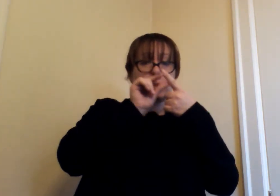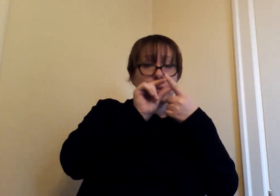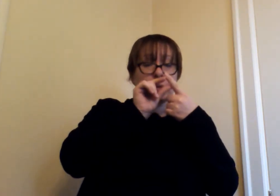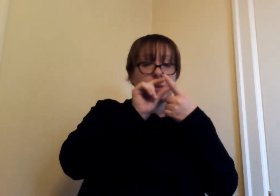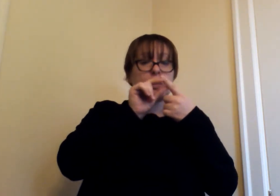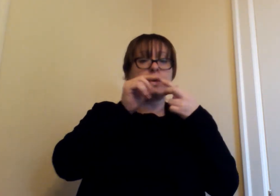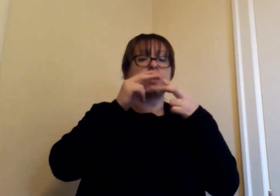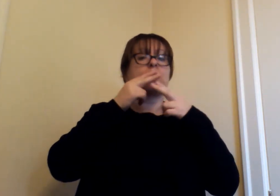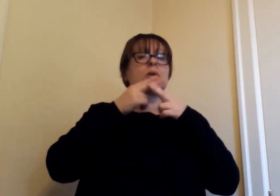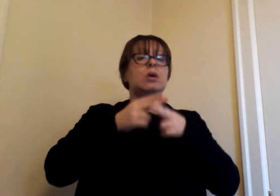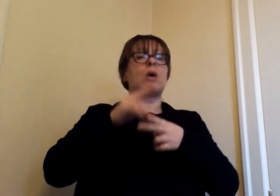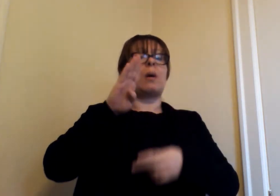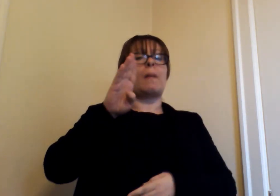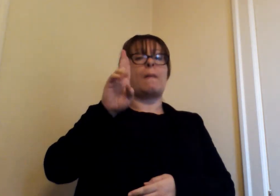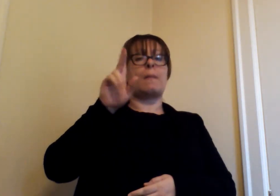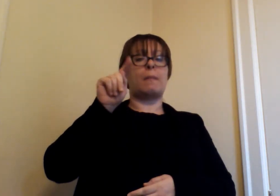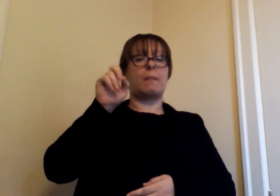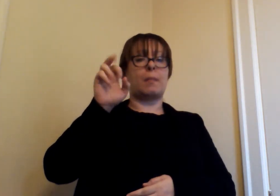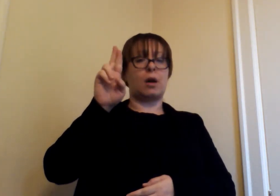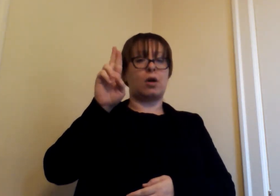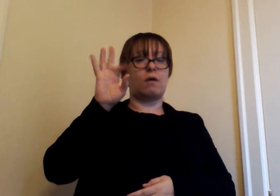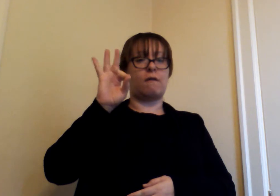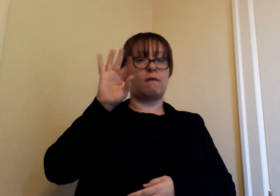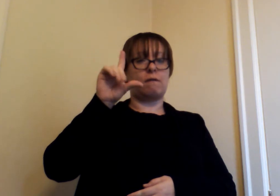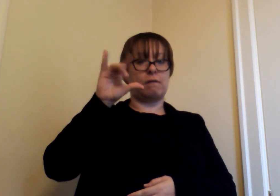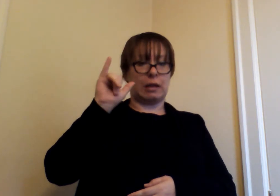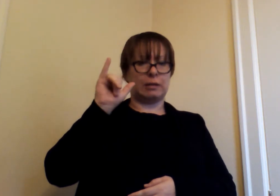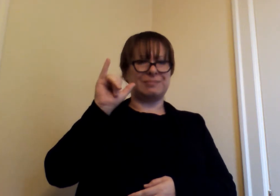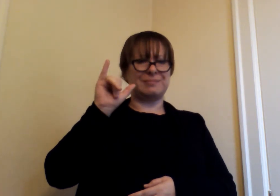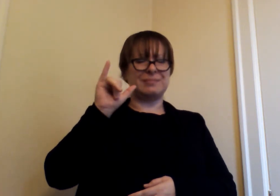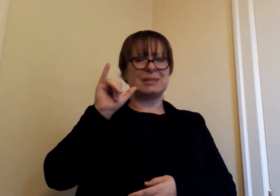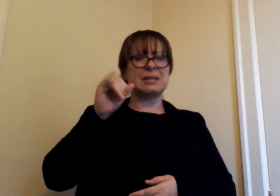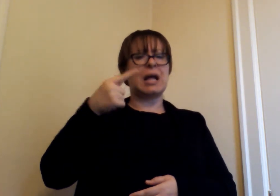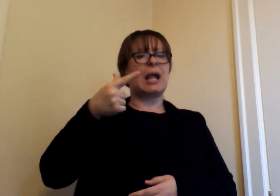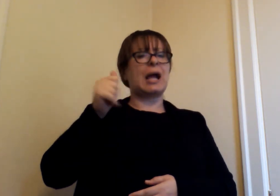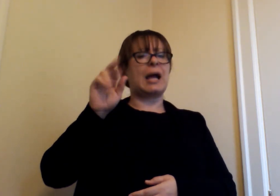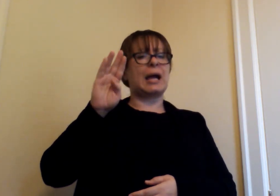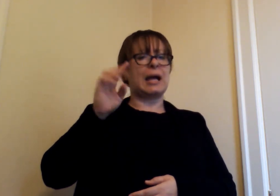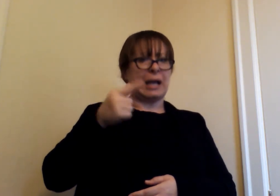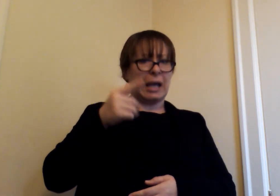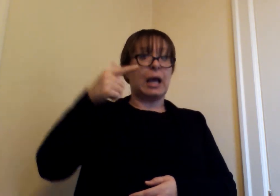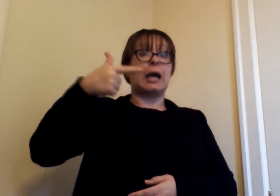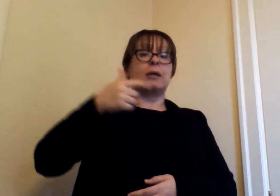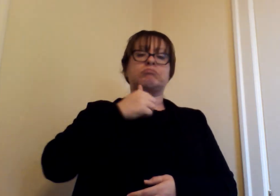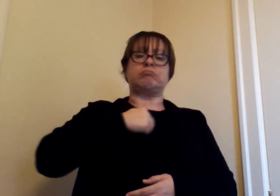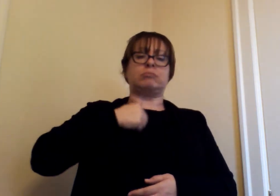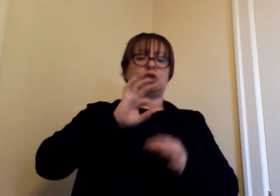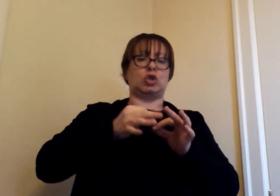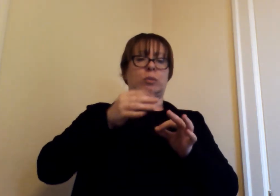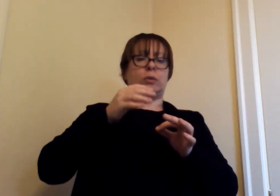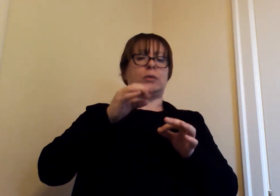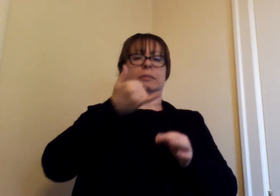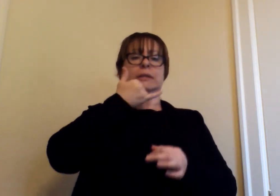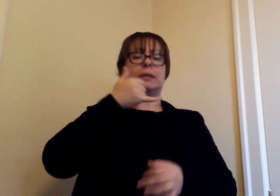gauge needle, 23 to 25 gauge, and therefore have a smaller bore size. A large gauge